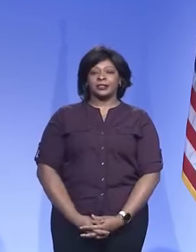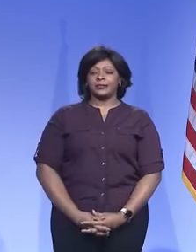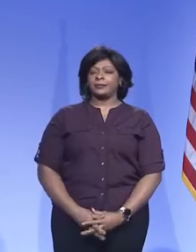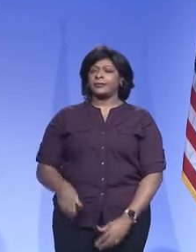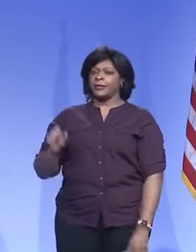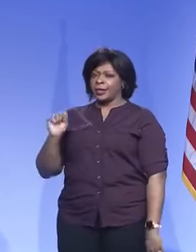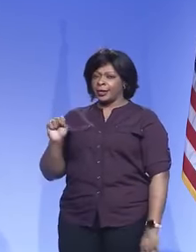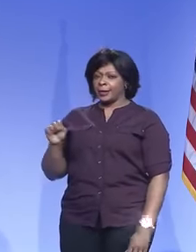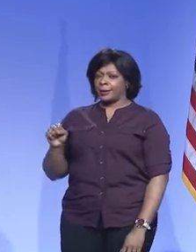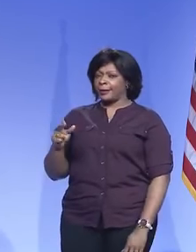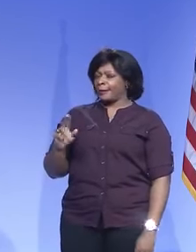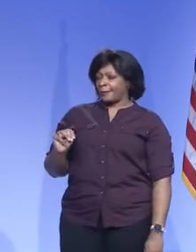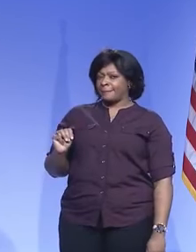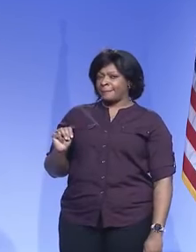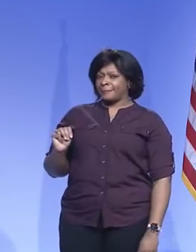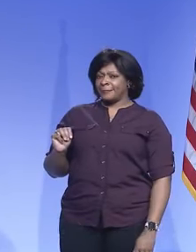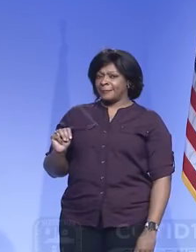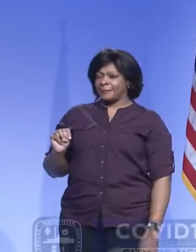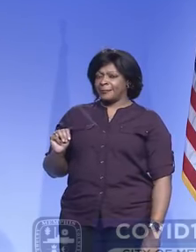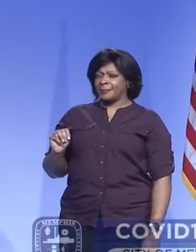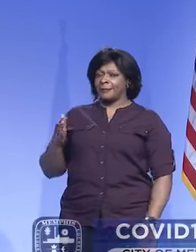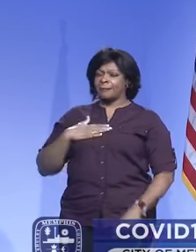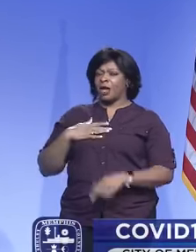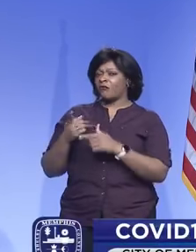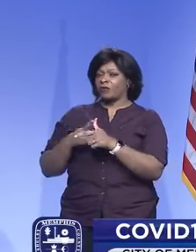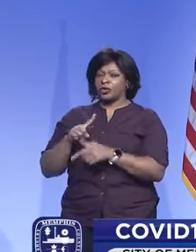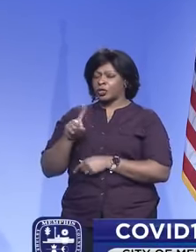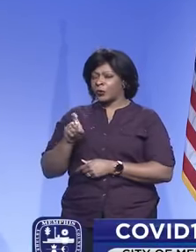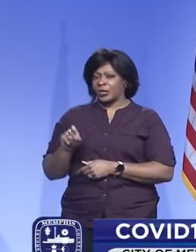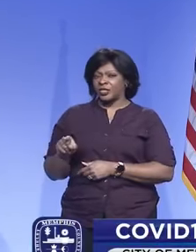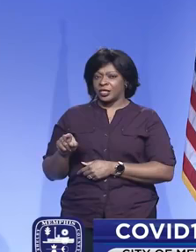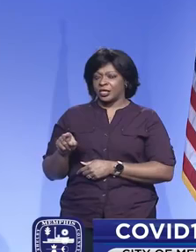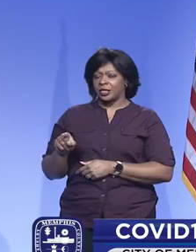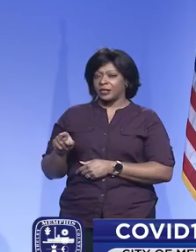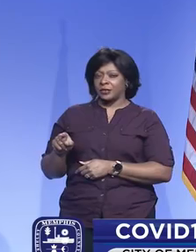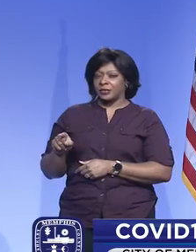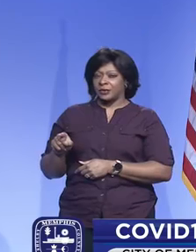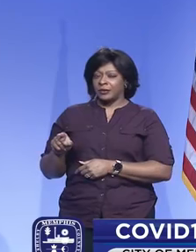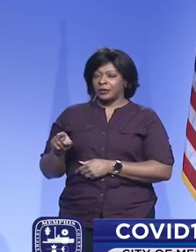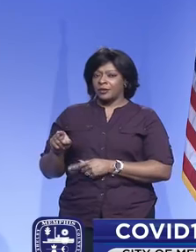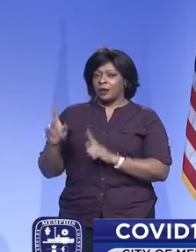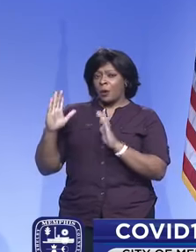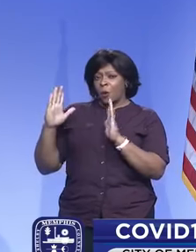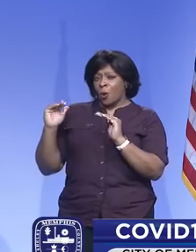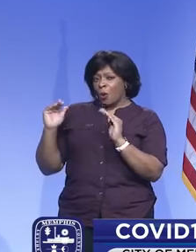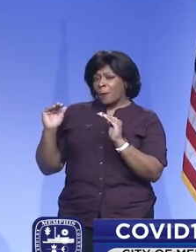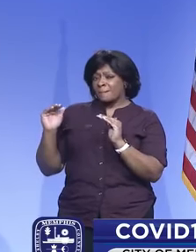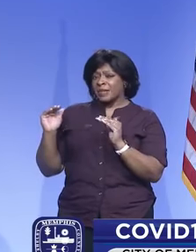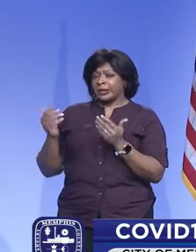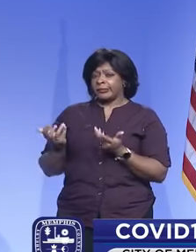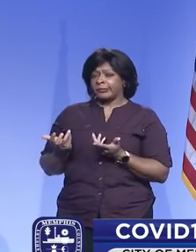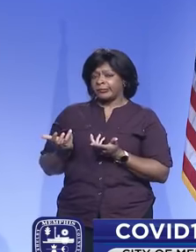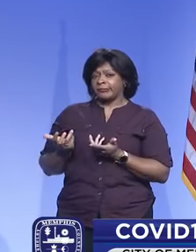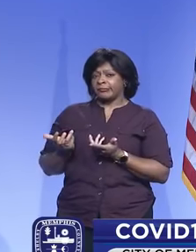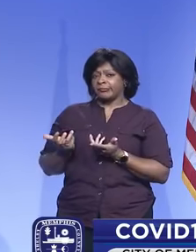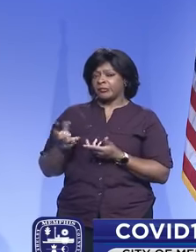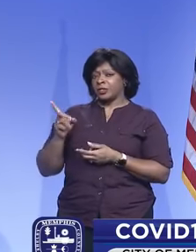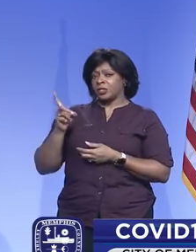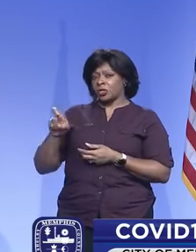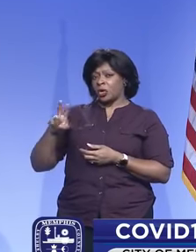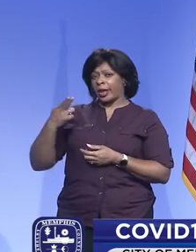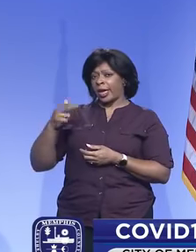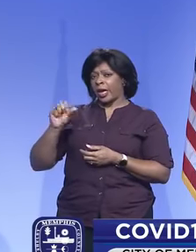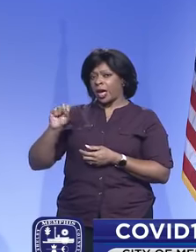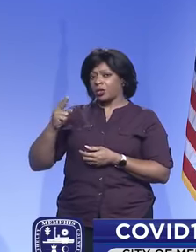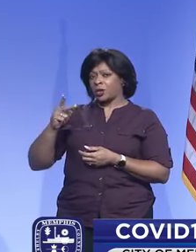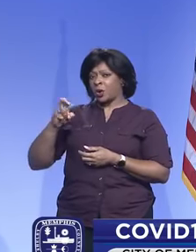Yeah, I guess as my first question, I'm hoping that Dr. Haushalter, you